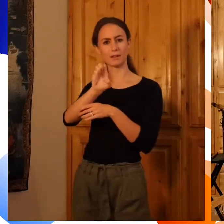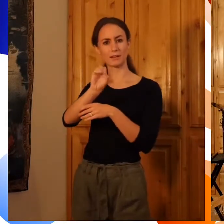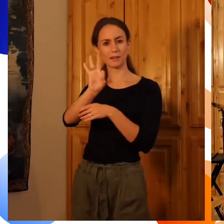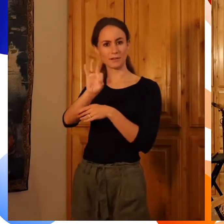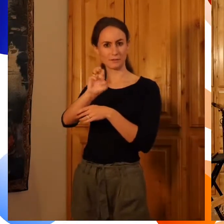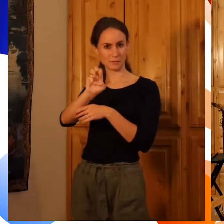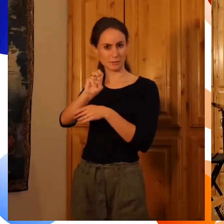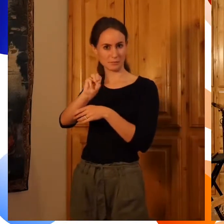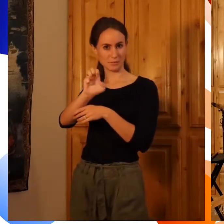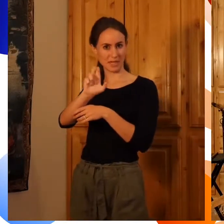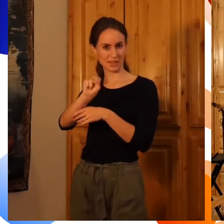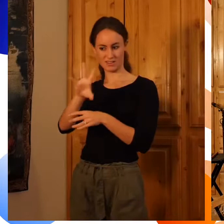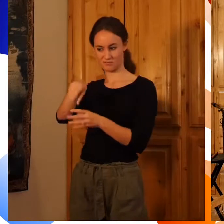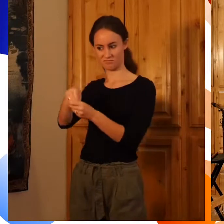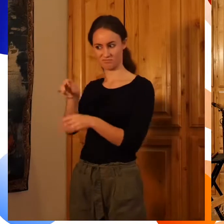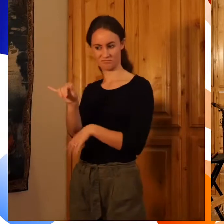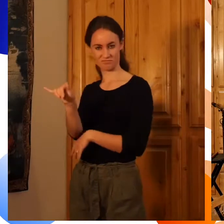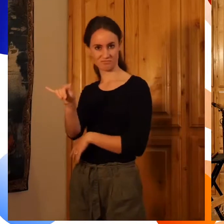Norse.